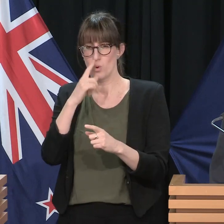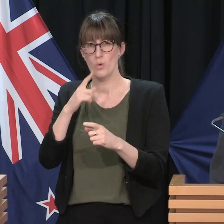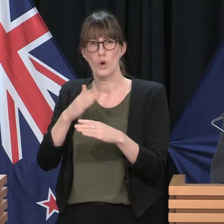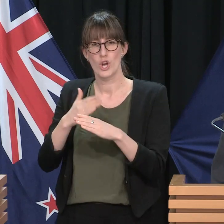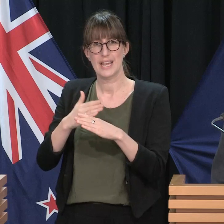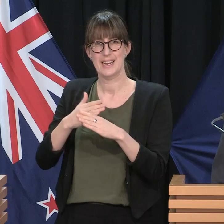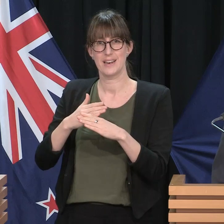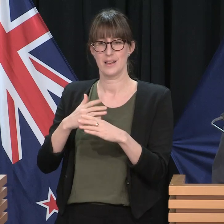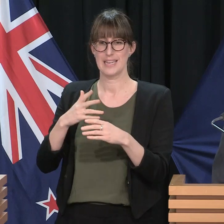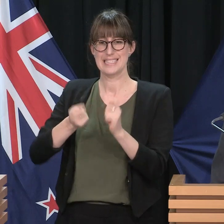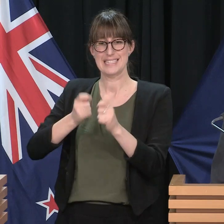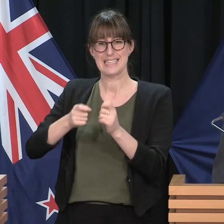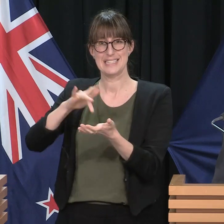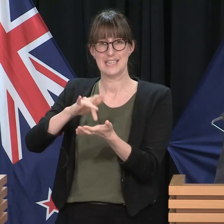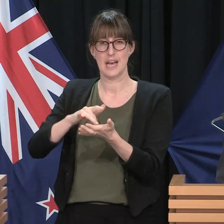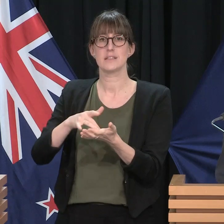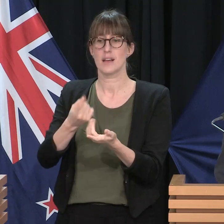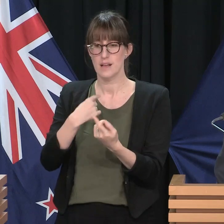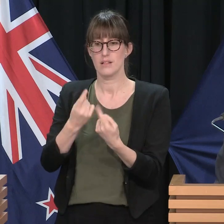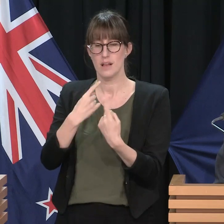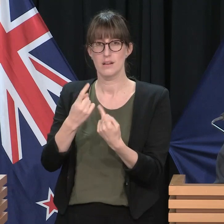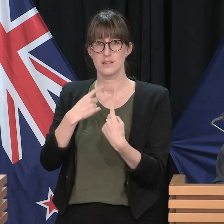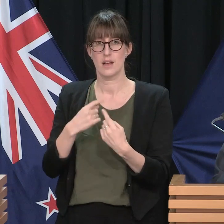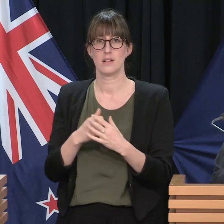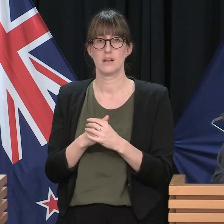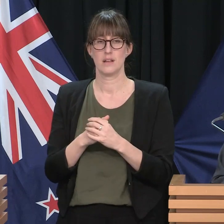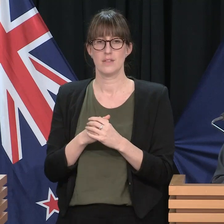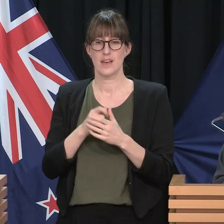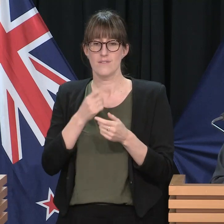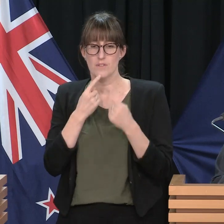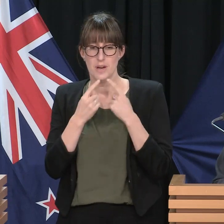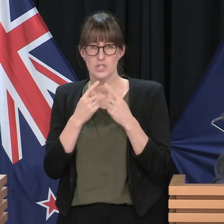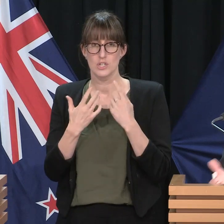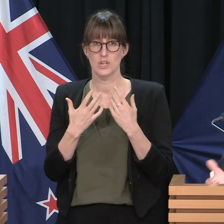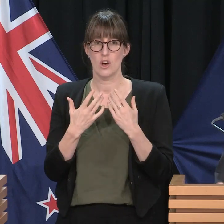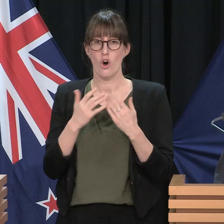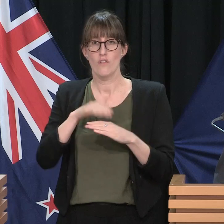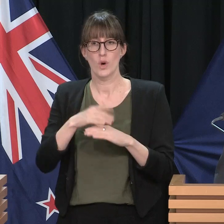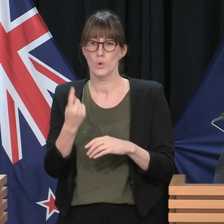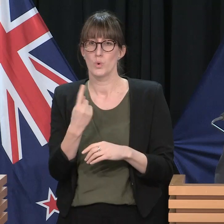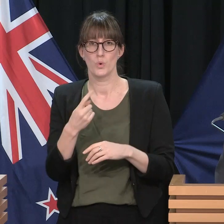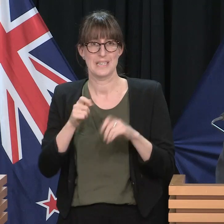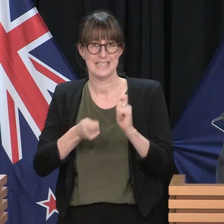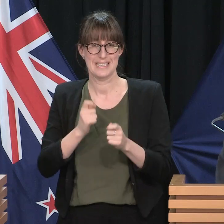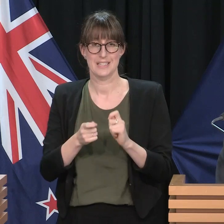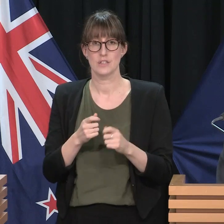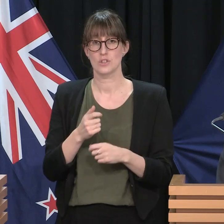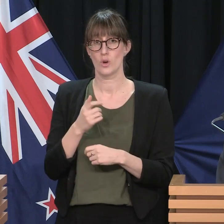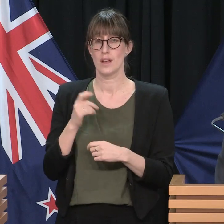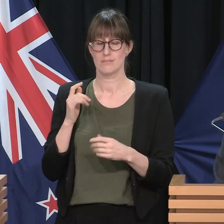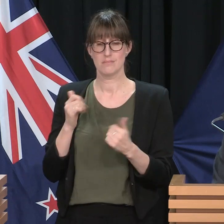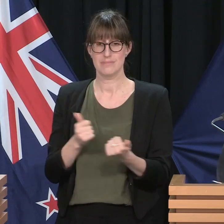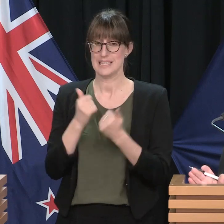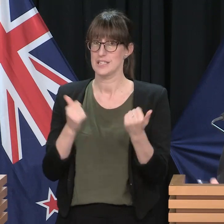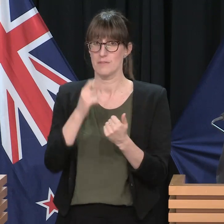between the 8th and 19th of July, 405 people working in managed isolation facilities or at the border have been tested to